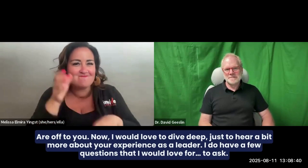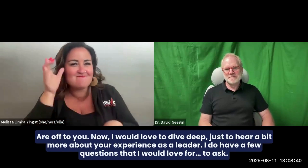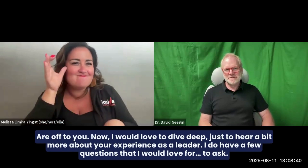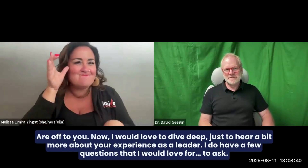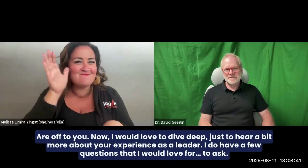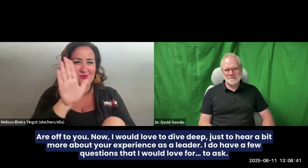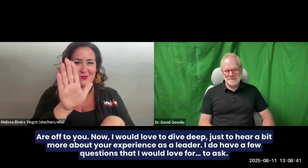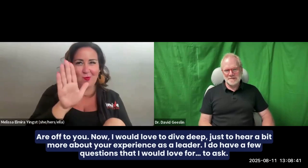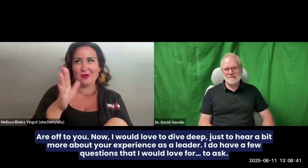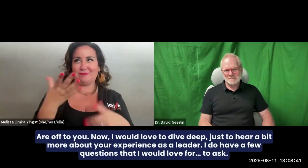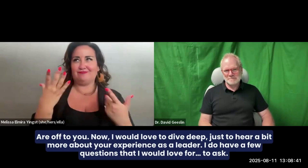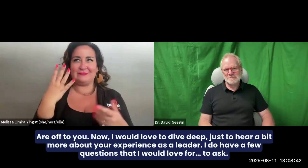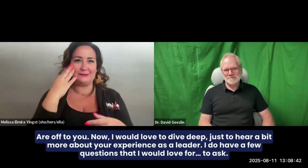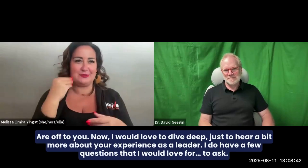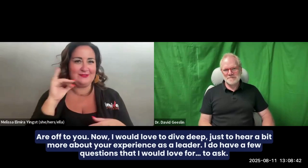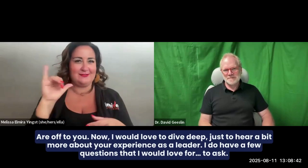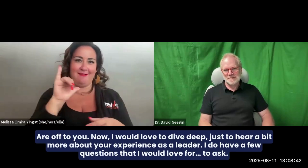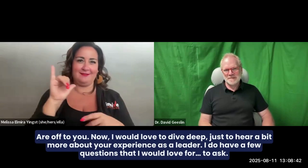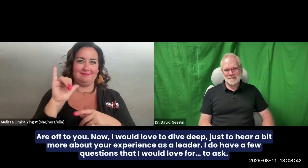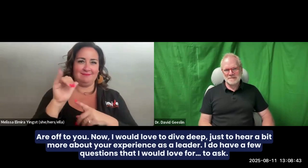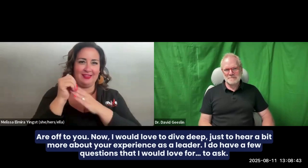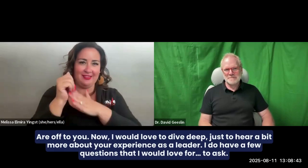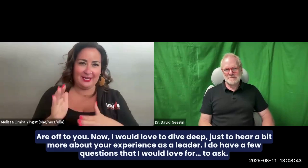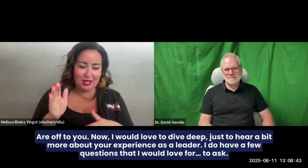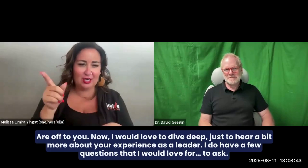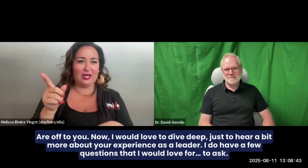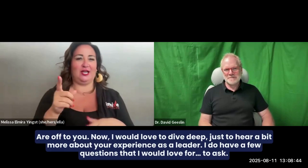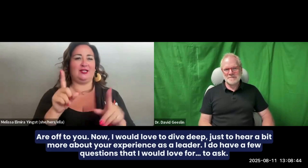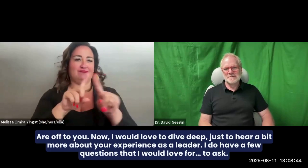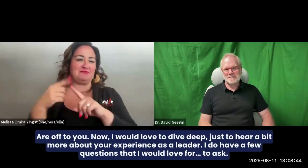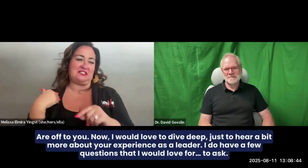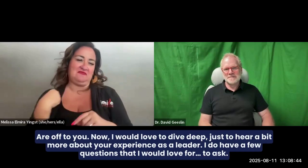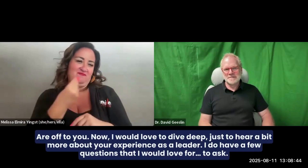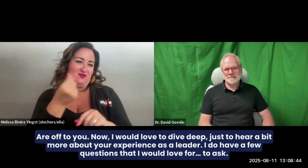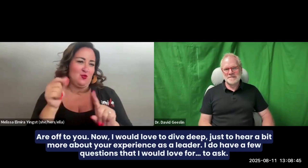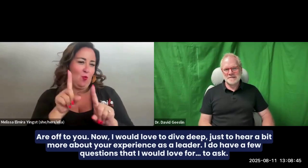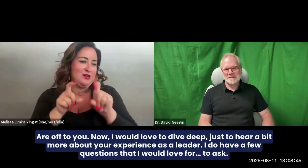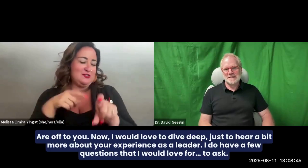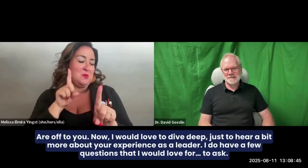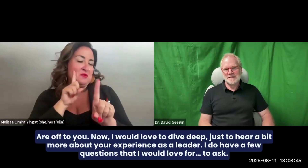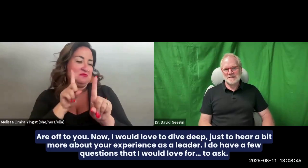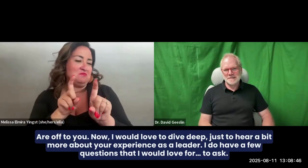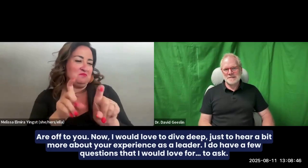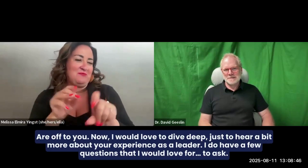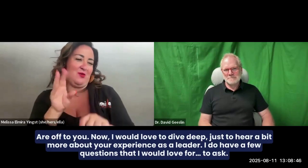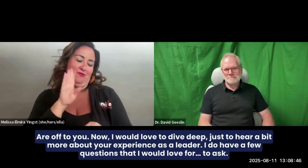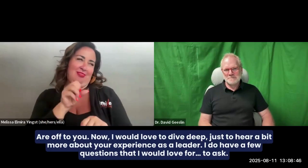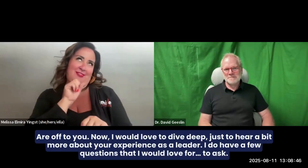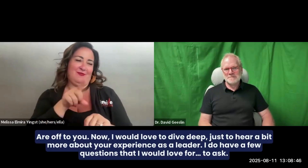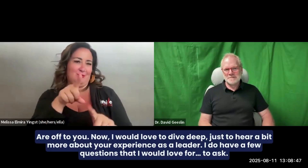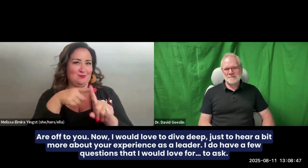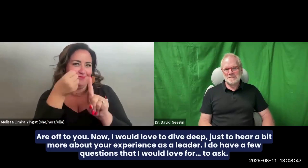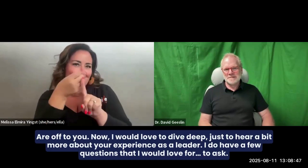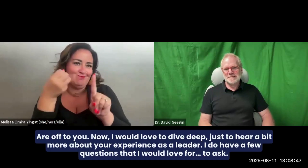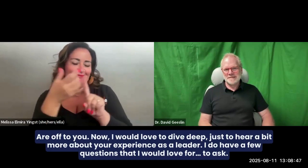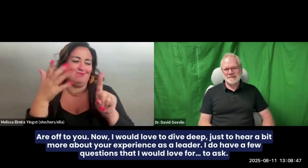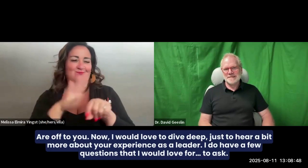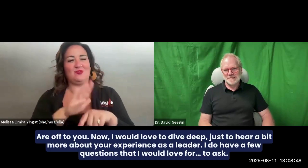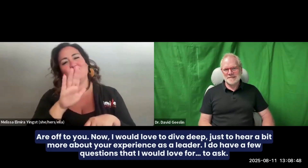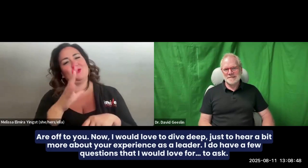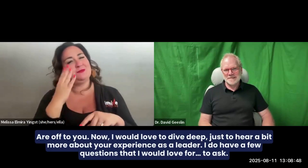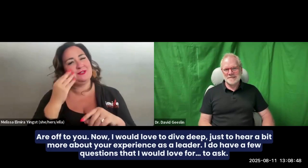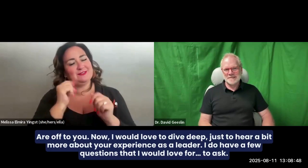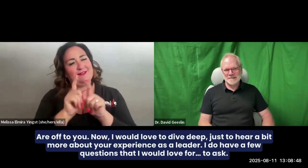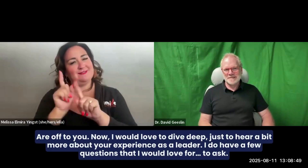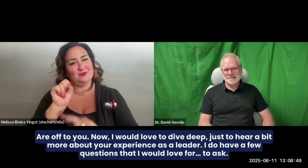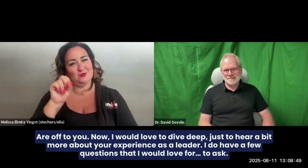you. Now, I would love to dive deep just to hear a bit more about your experience as a leader. I do have a few questions